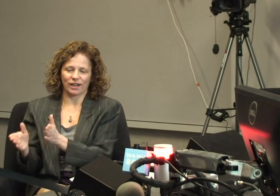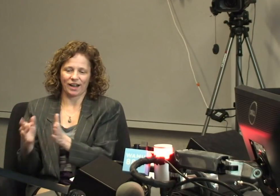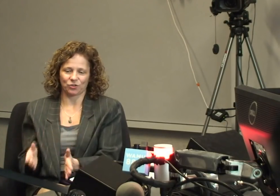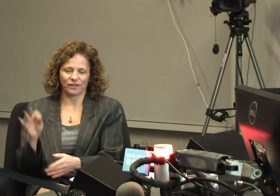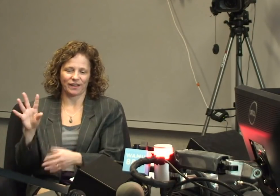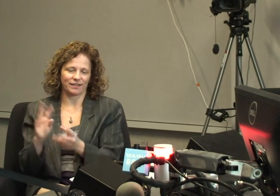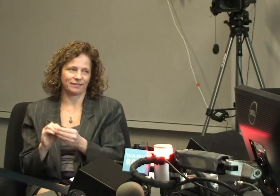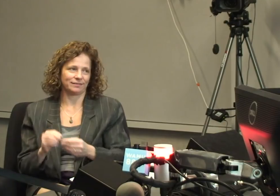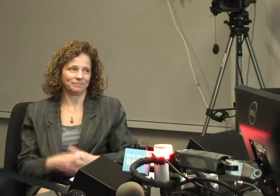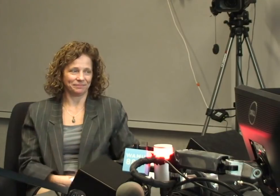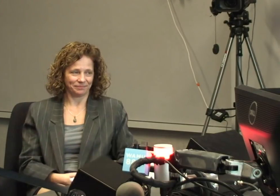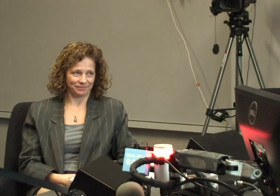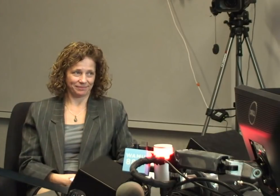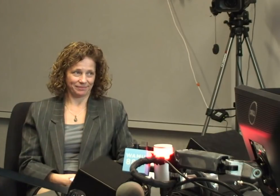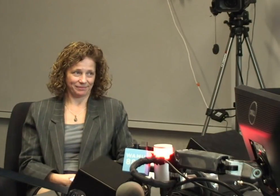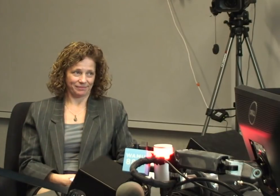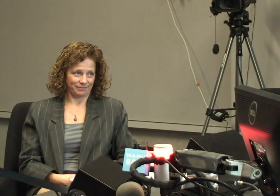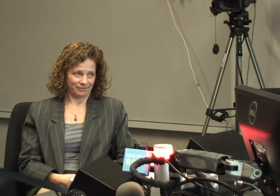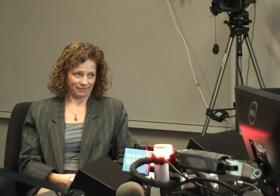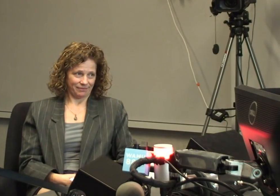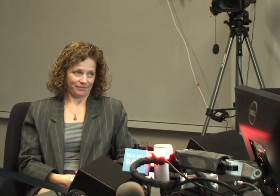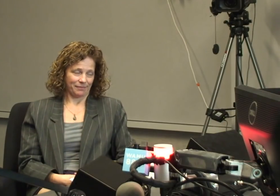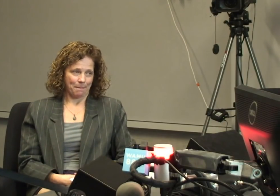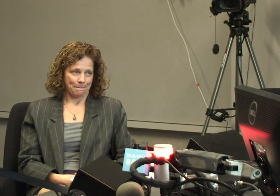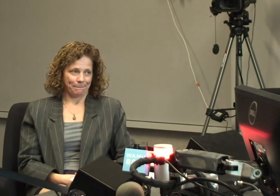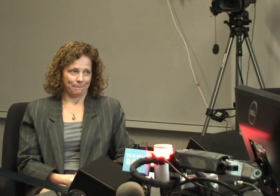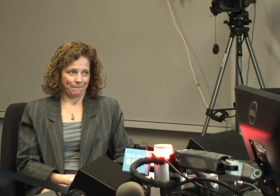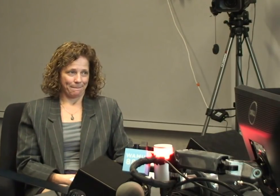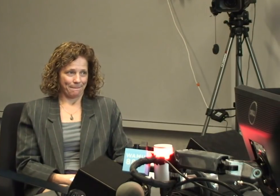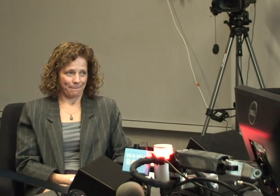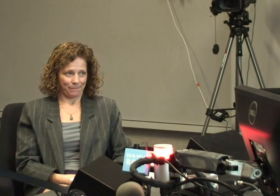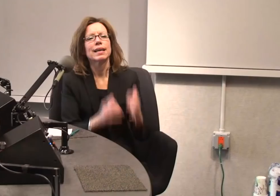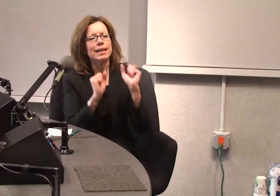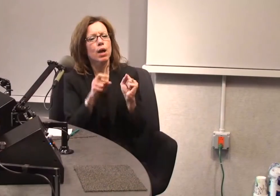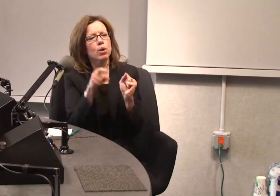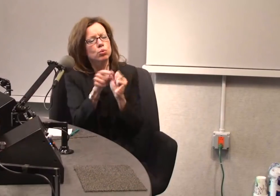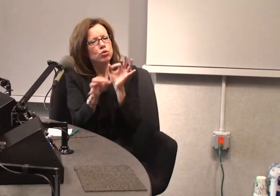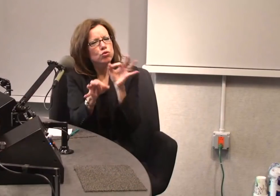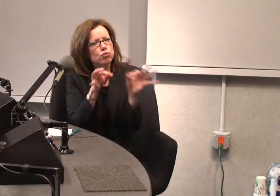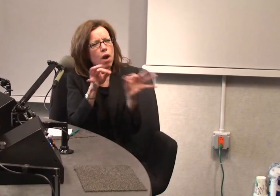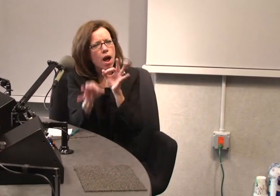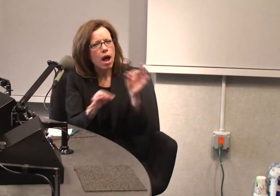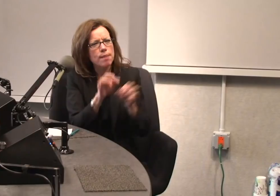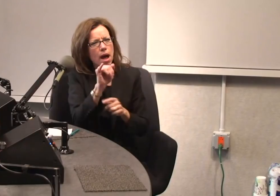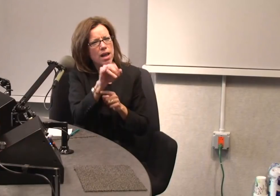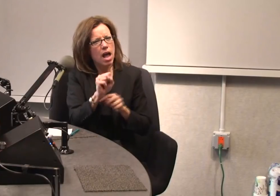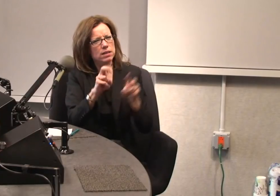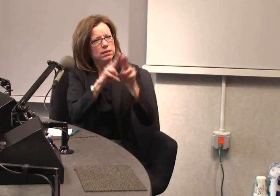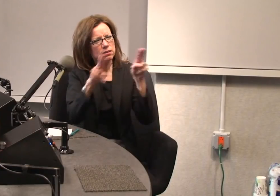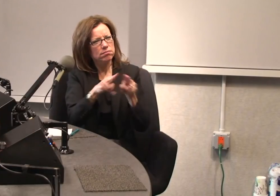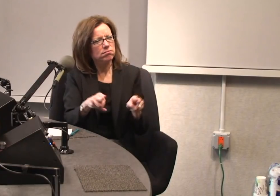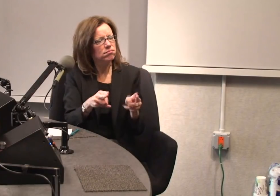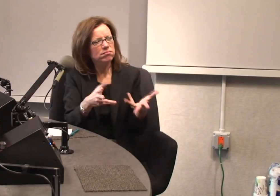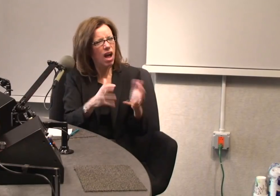conference organizers would have stipulated for that kind of an event. Can you describe international sign language and how it differs from